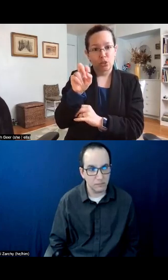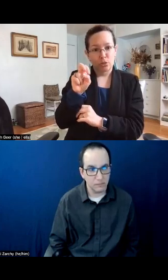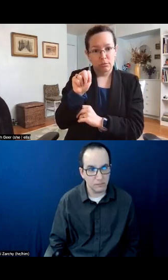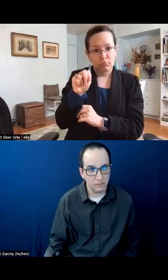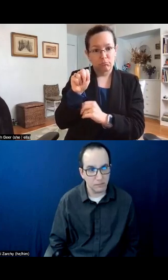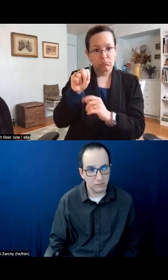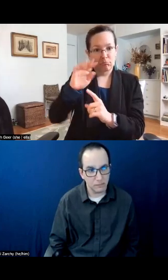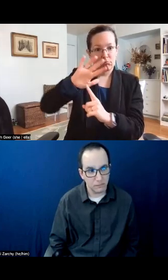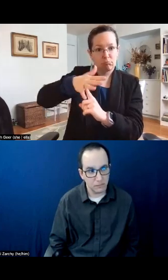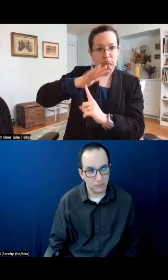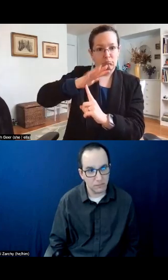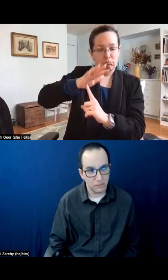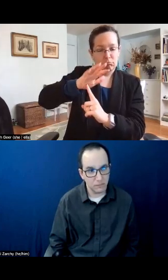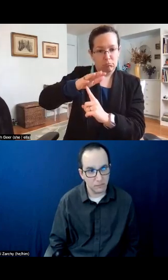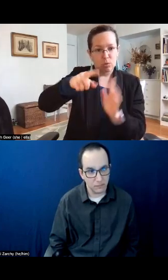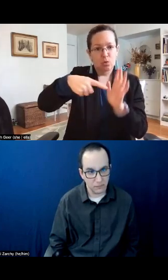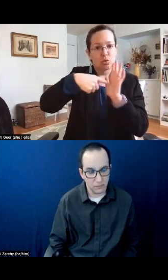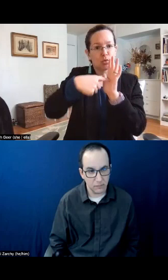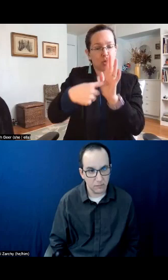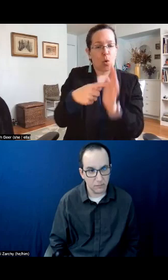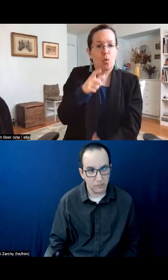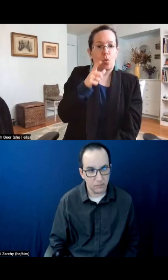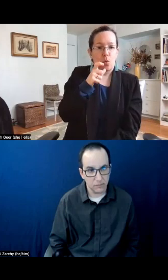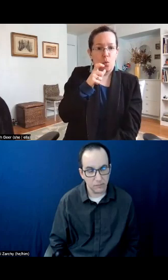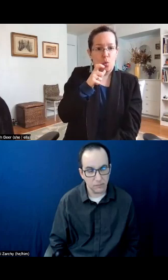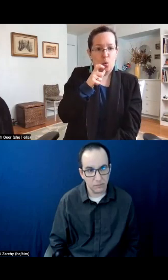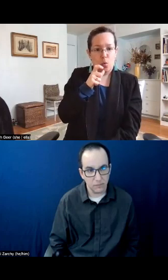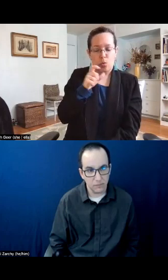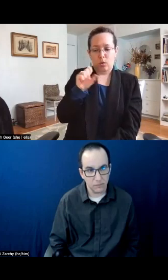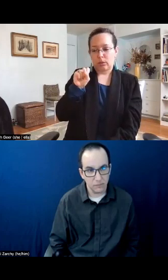we are only focusing on ASL.